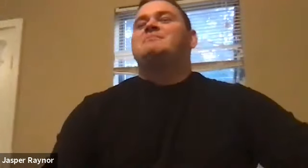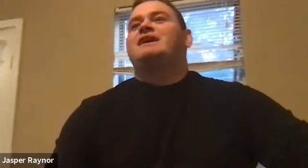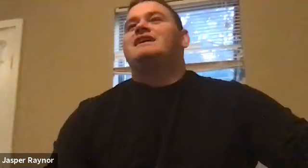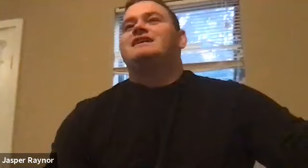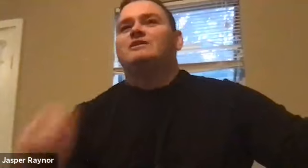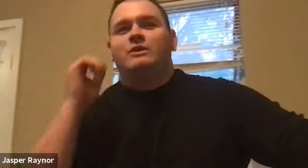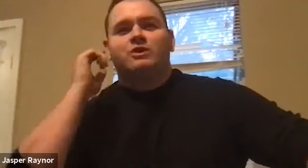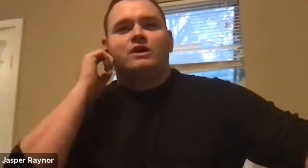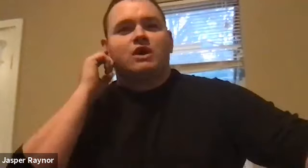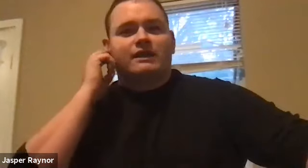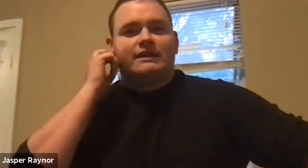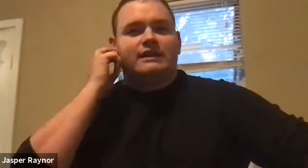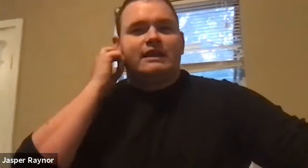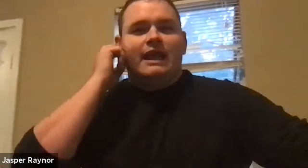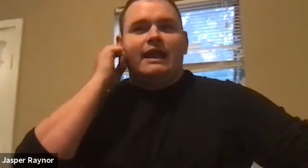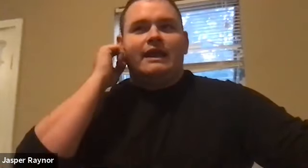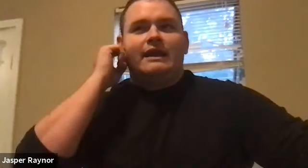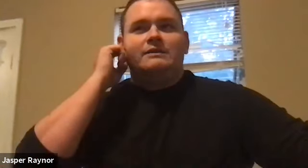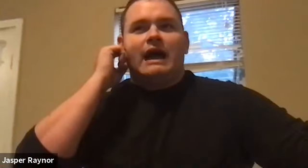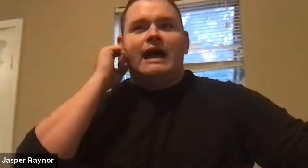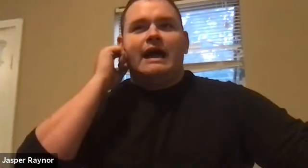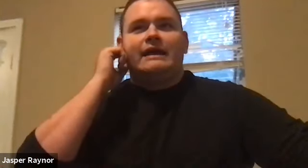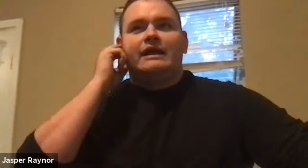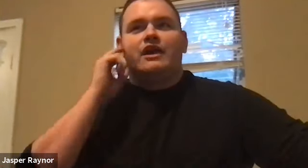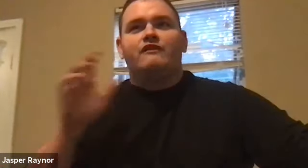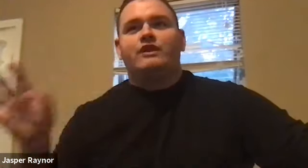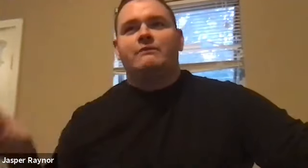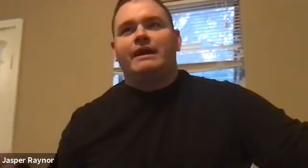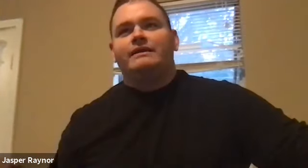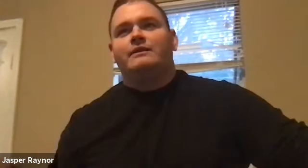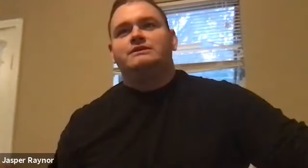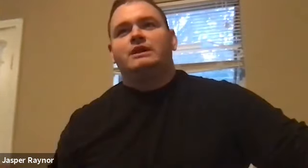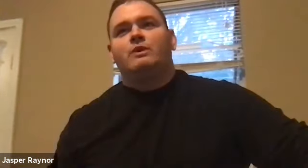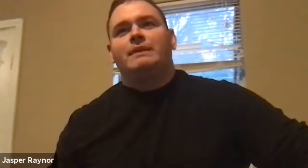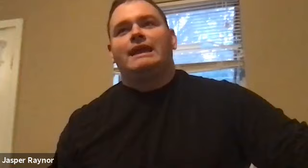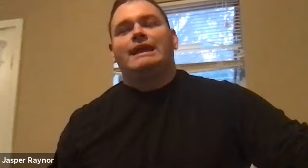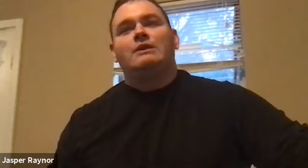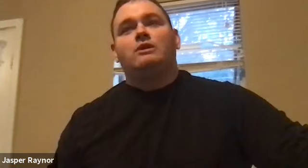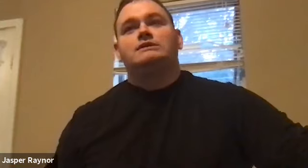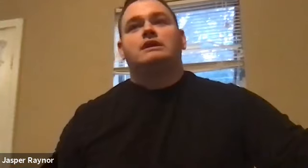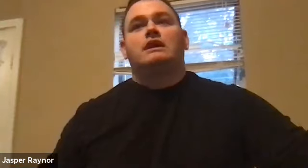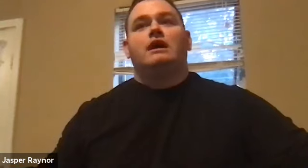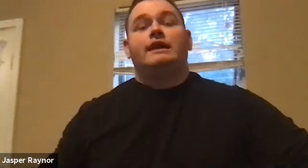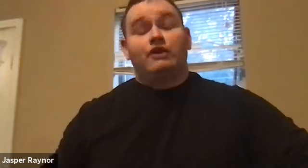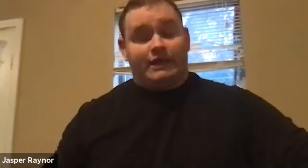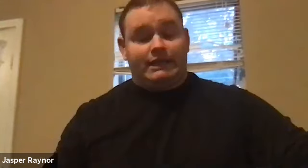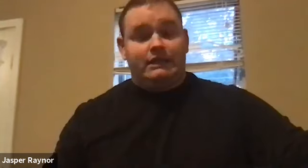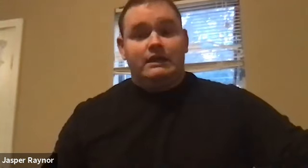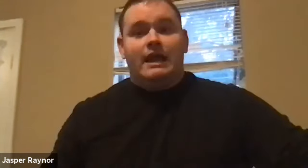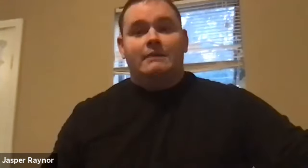But we were all talking, and I had another friend of mine that was there with me, and he was hearing, but he